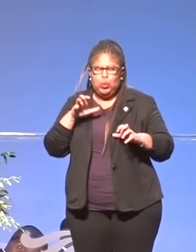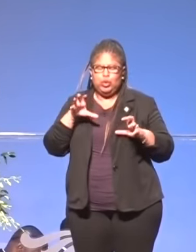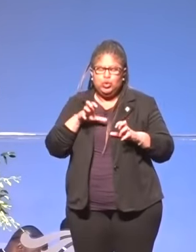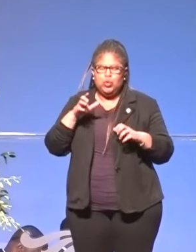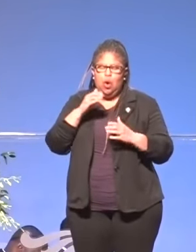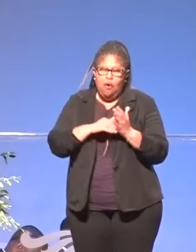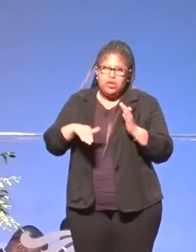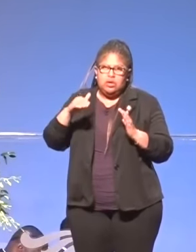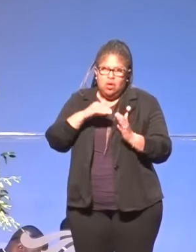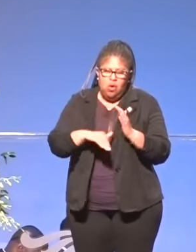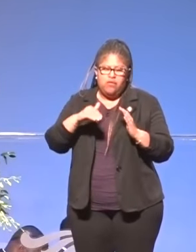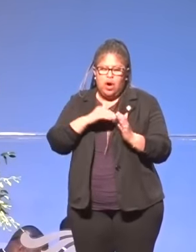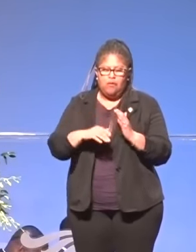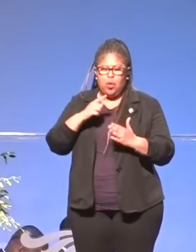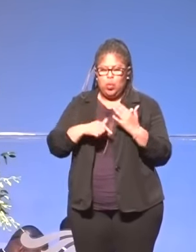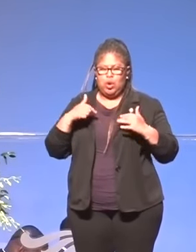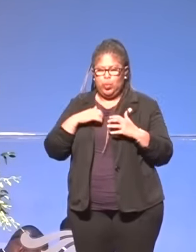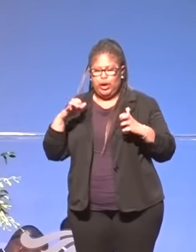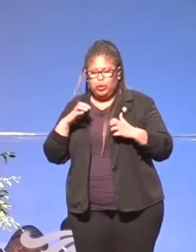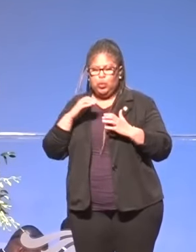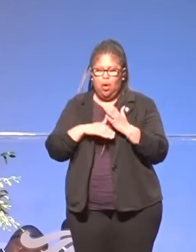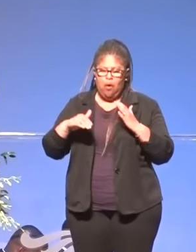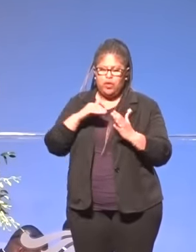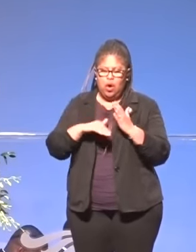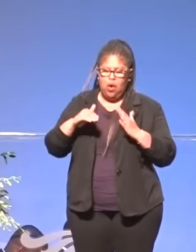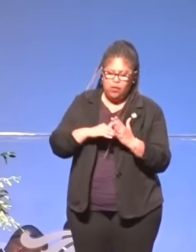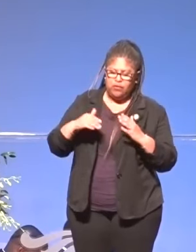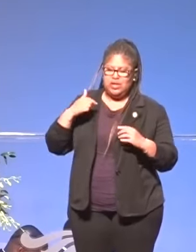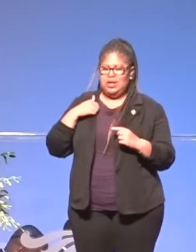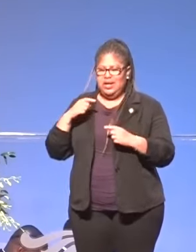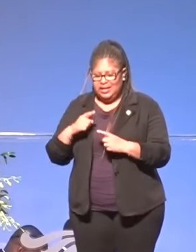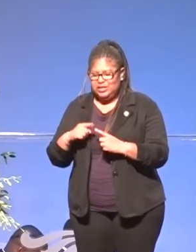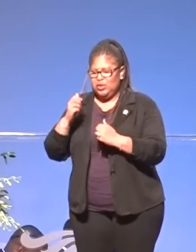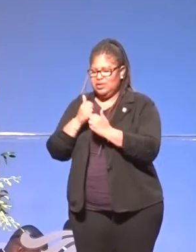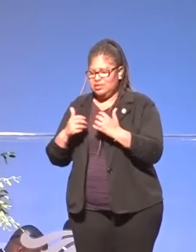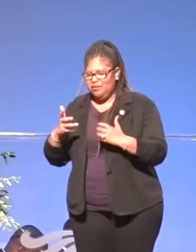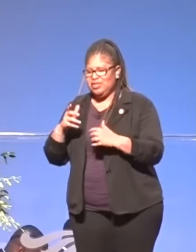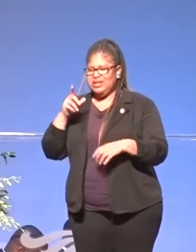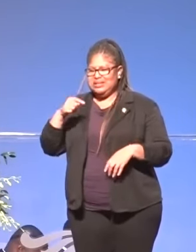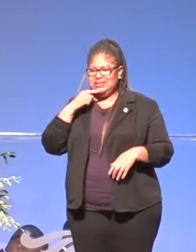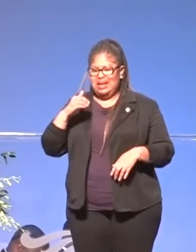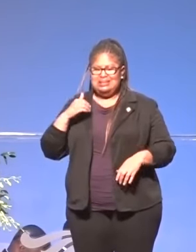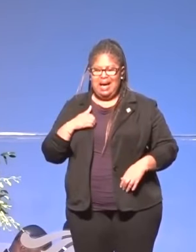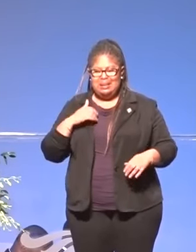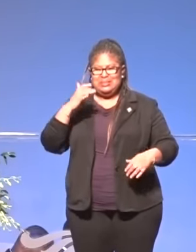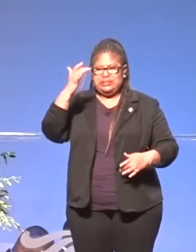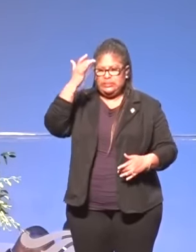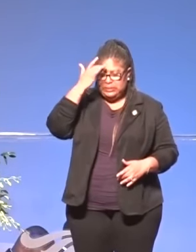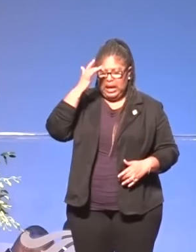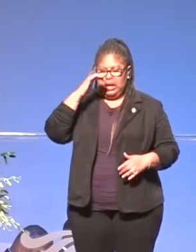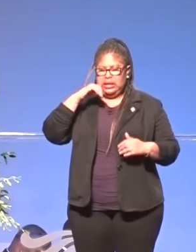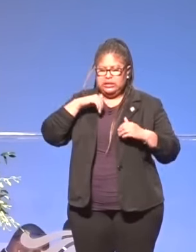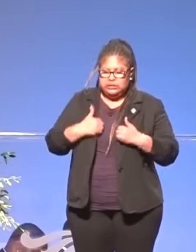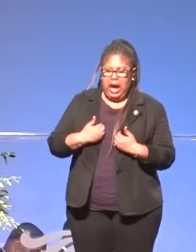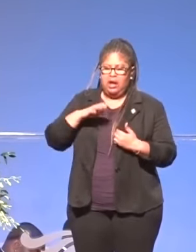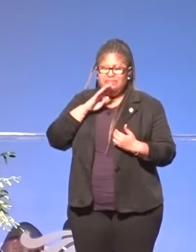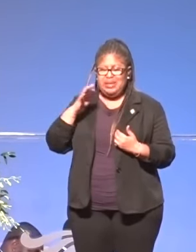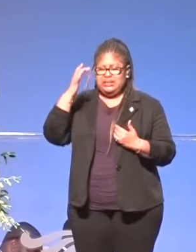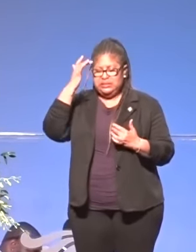done over and over before until, as Fanny Liu Hamer said, we get sick and tired of being sick and tired.